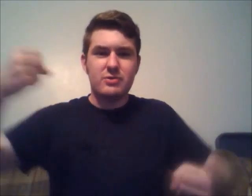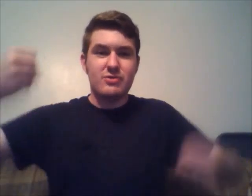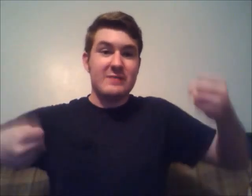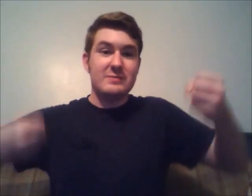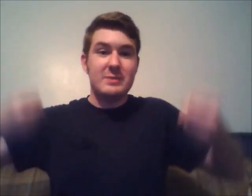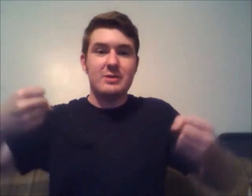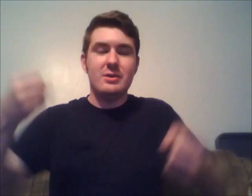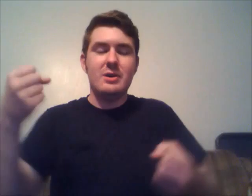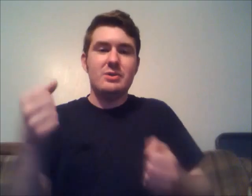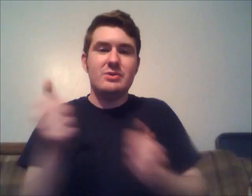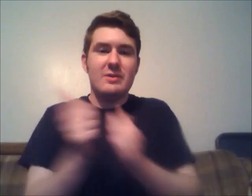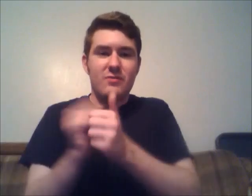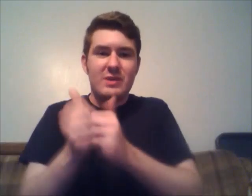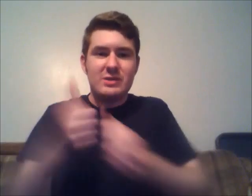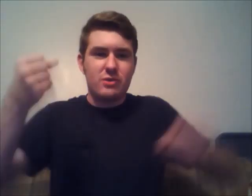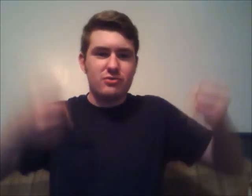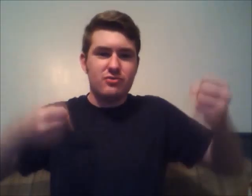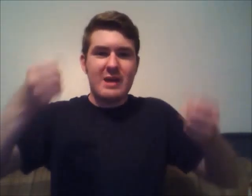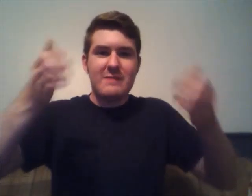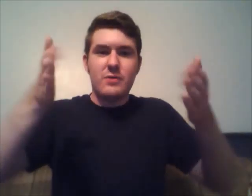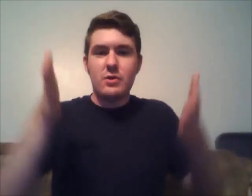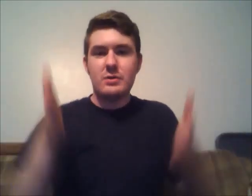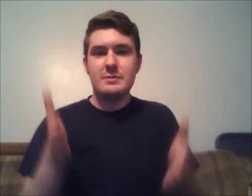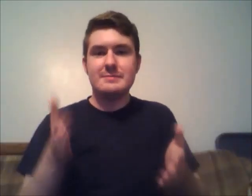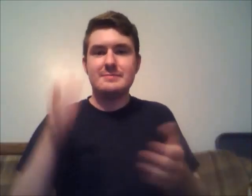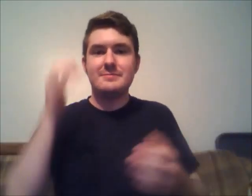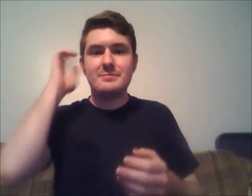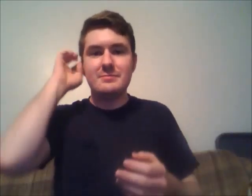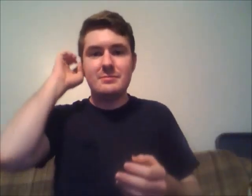Drive's bigger. So you have a race car driver.